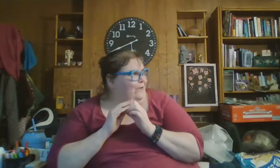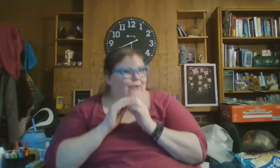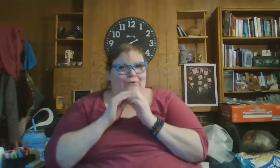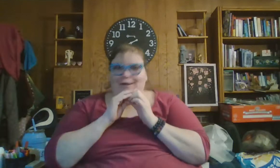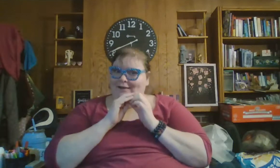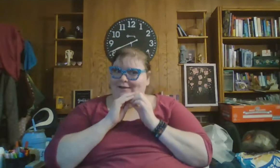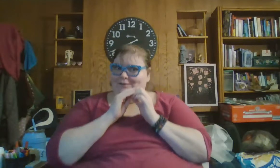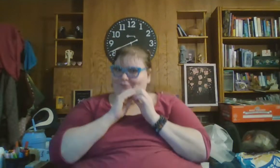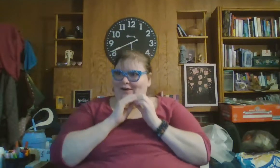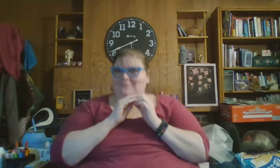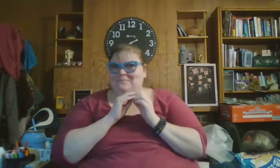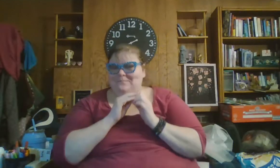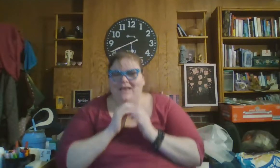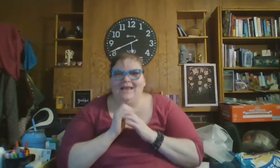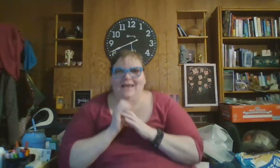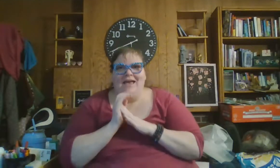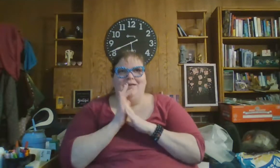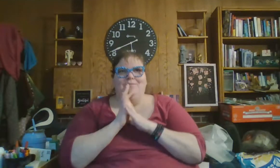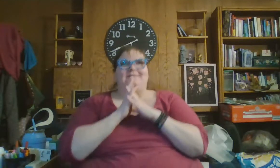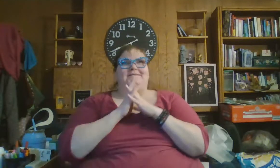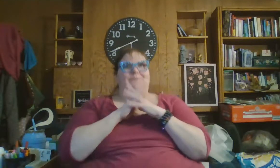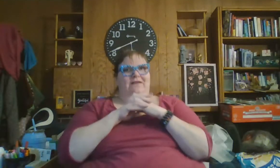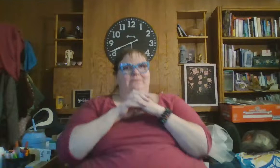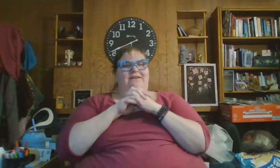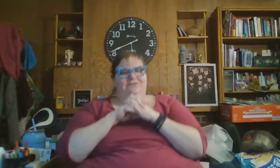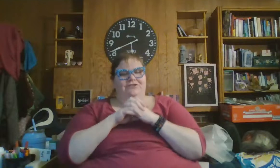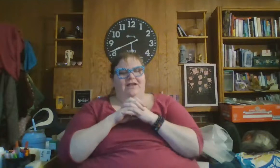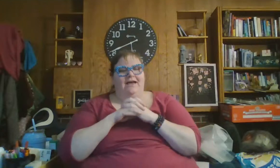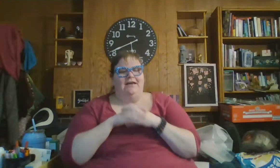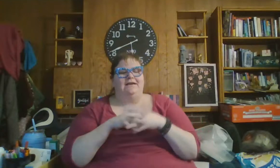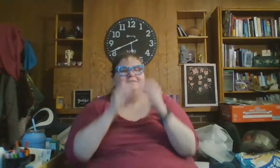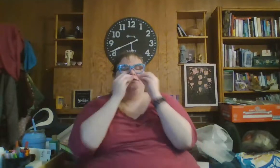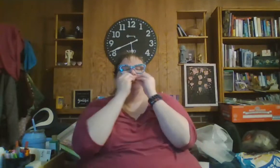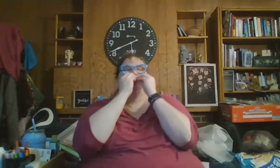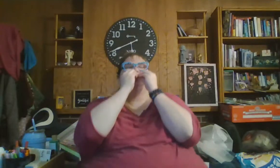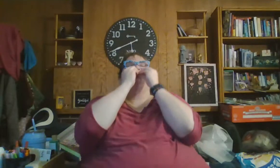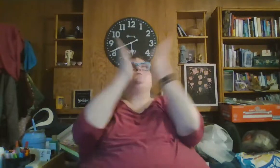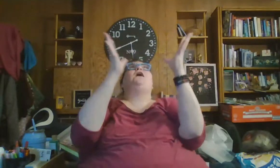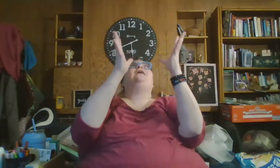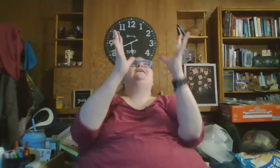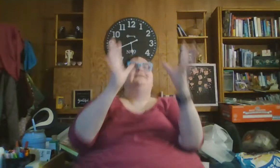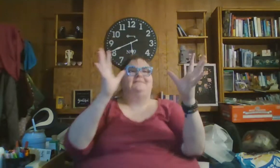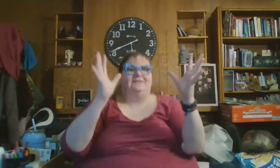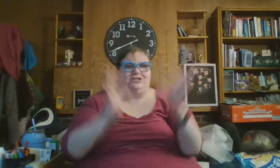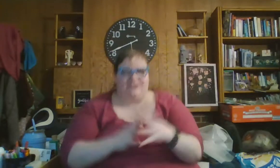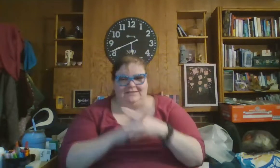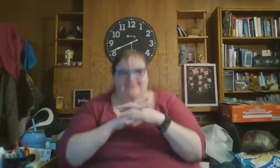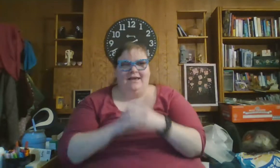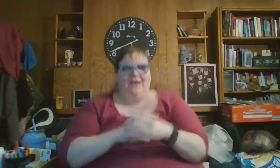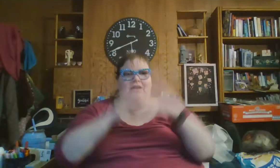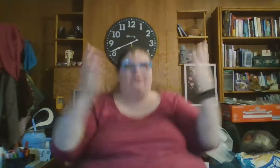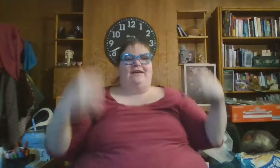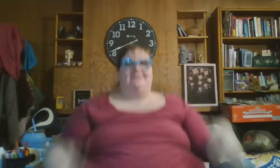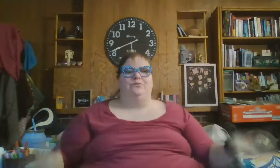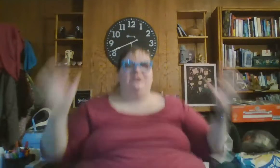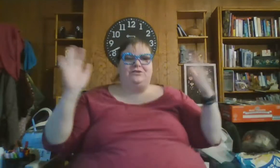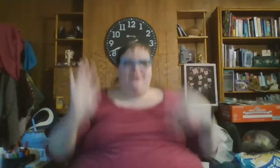So it's been fun. And my soup that I made yesterday is, it's delicious. Okay, so we're doing